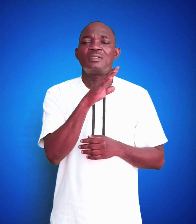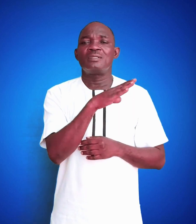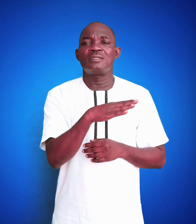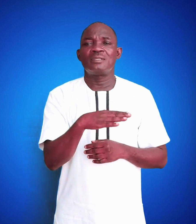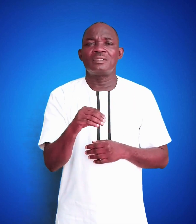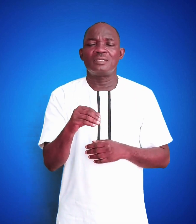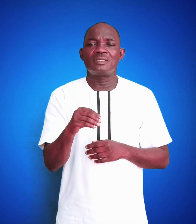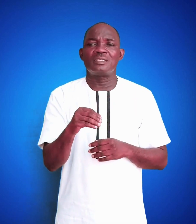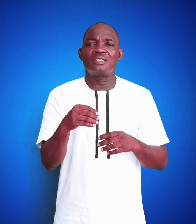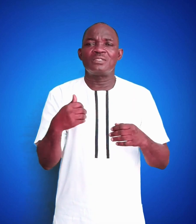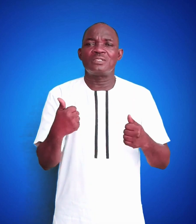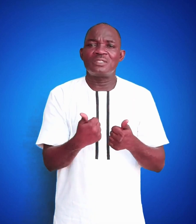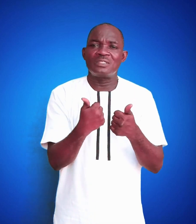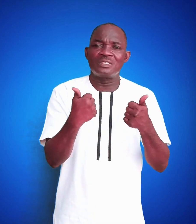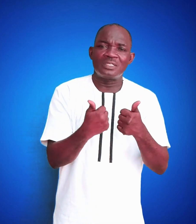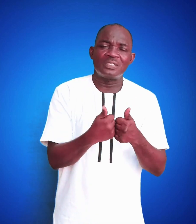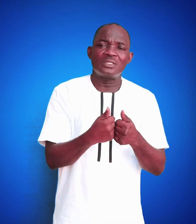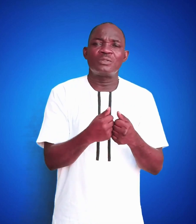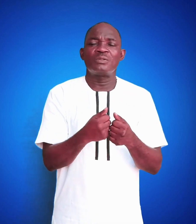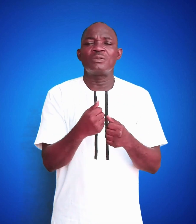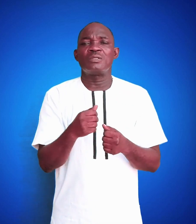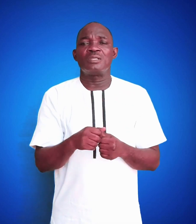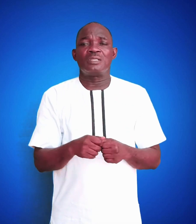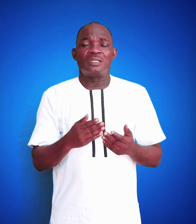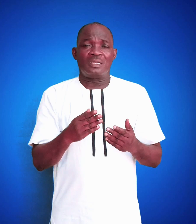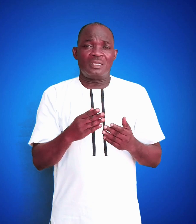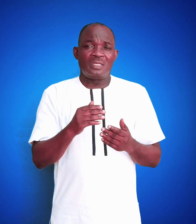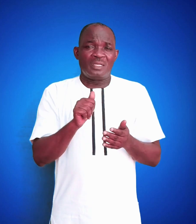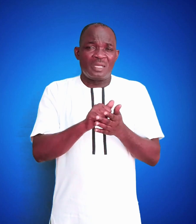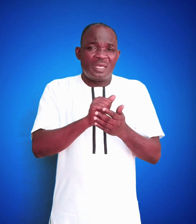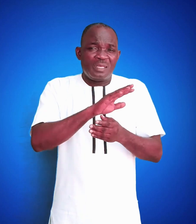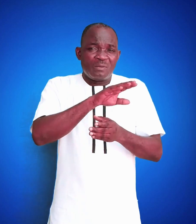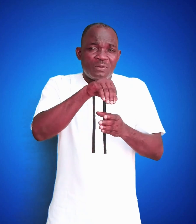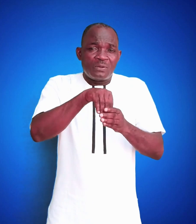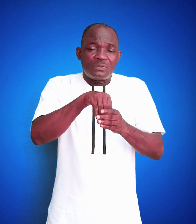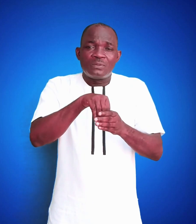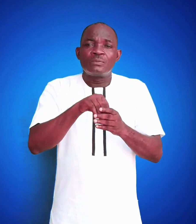and linkages. They include